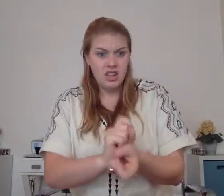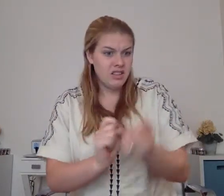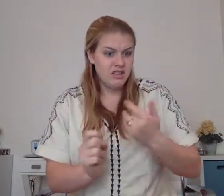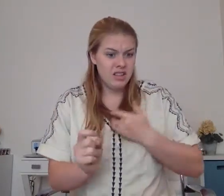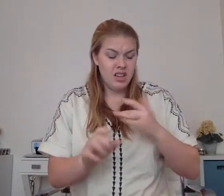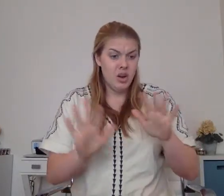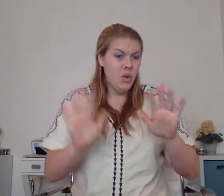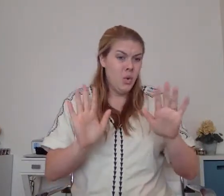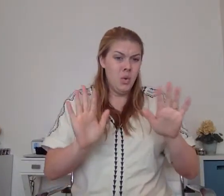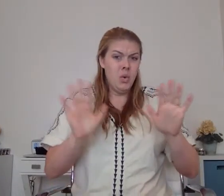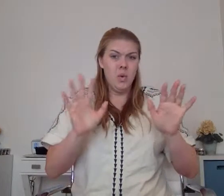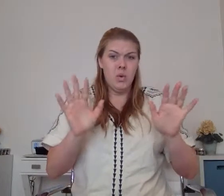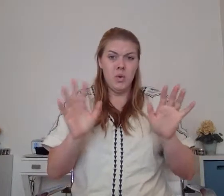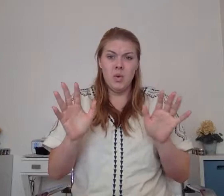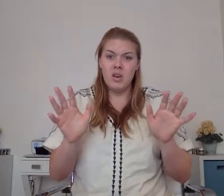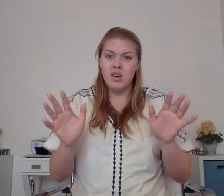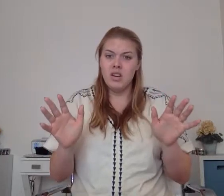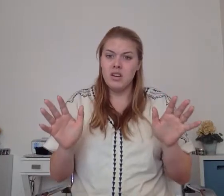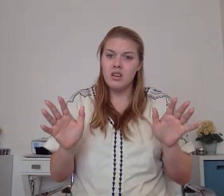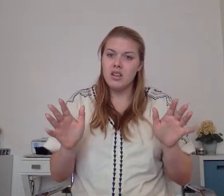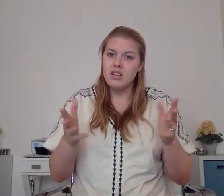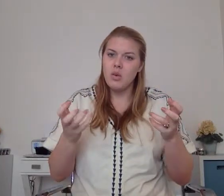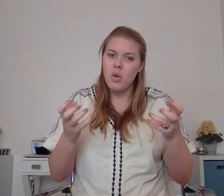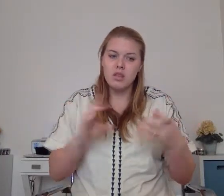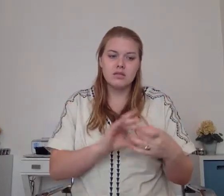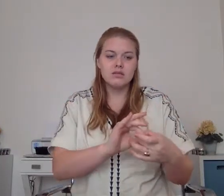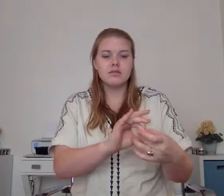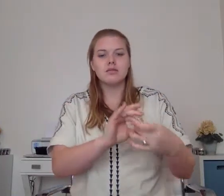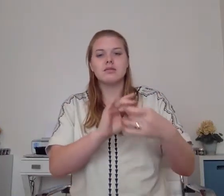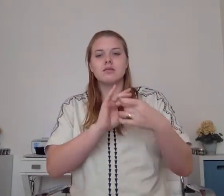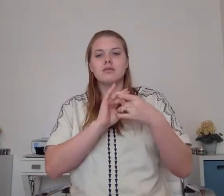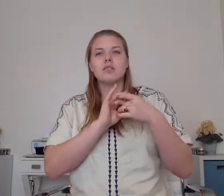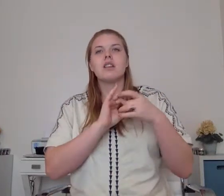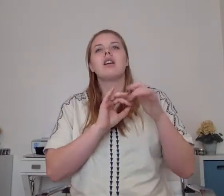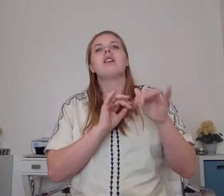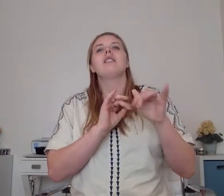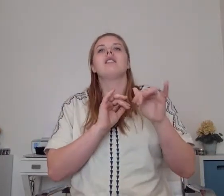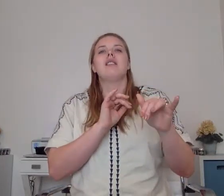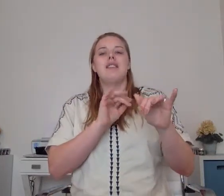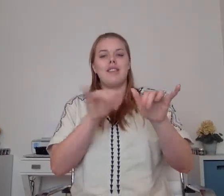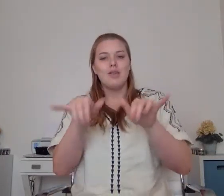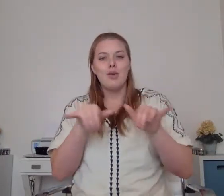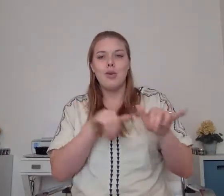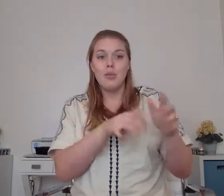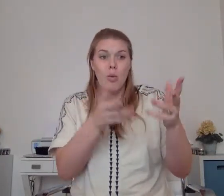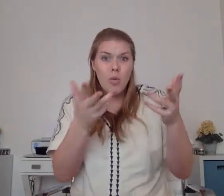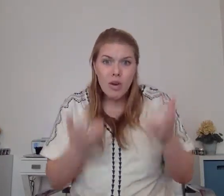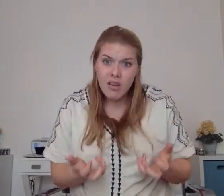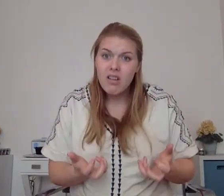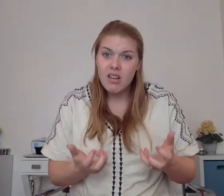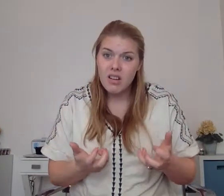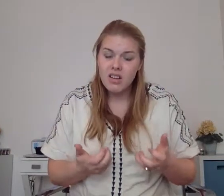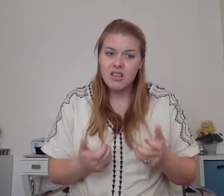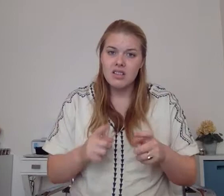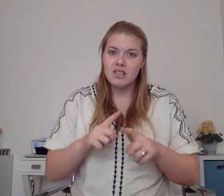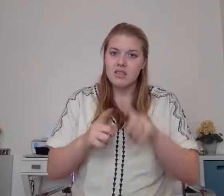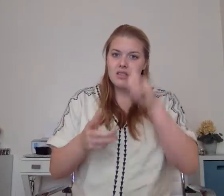unfamiliarity, people long for the familiar. And when things get too confusing, many people crave